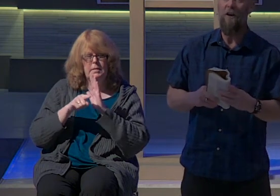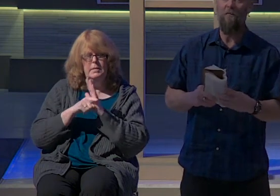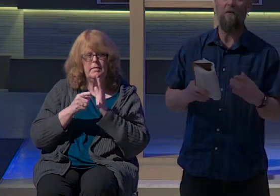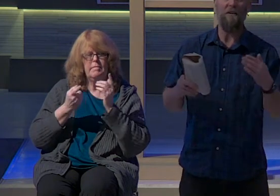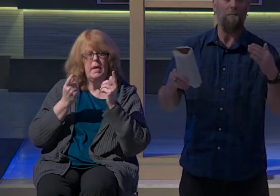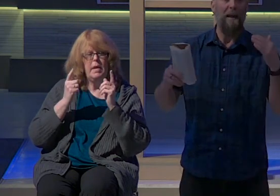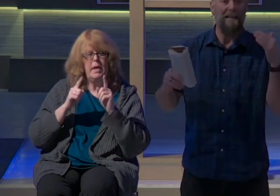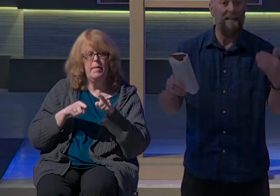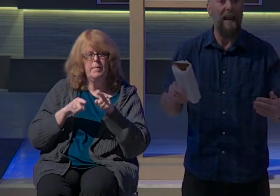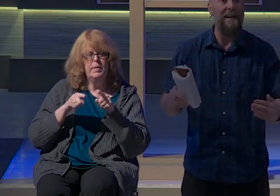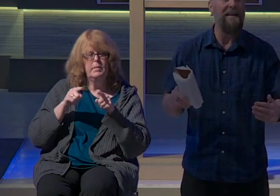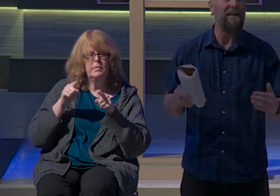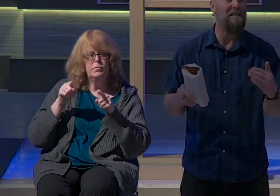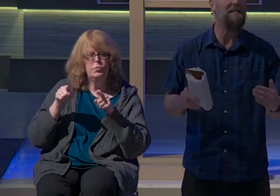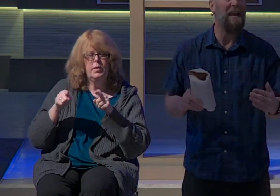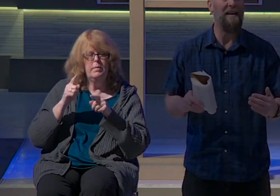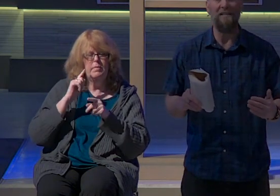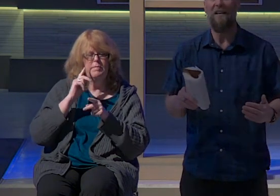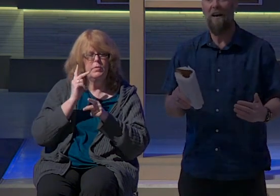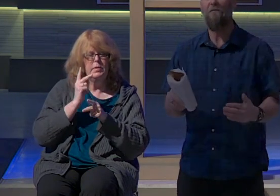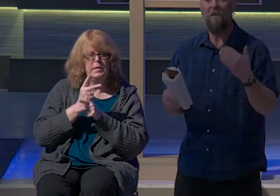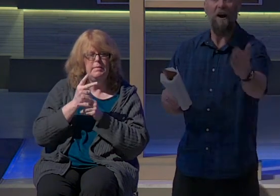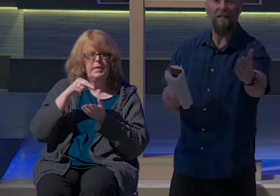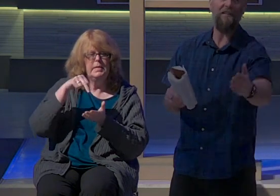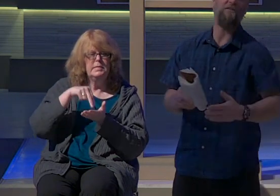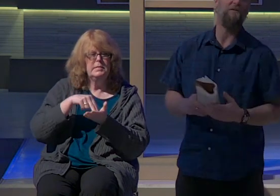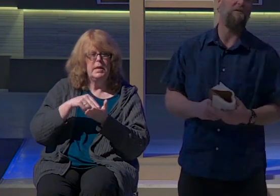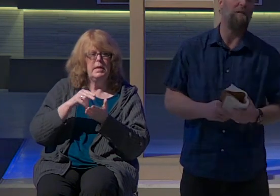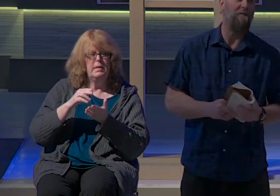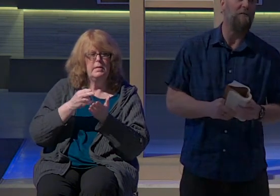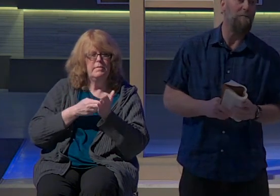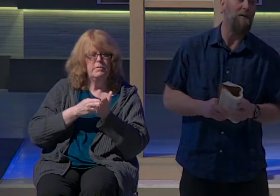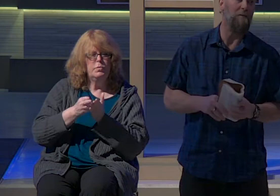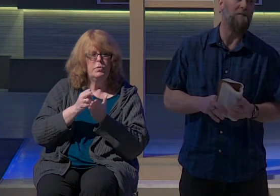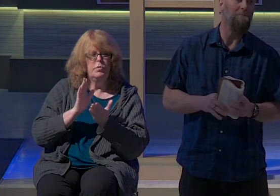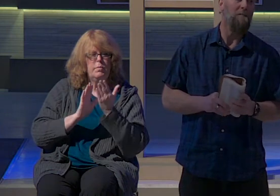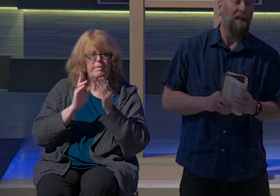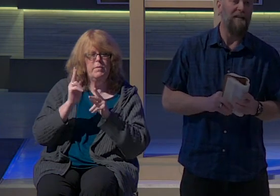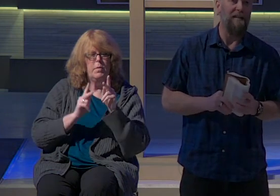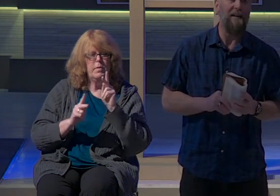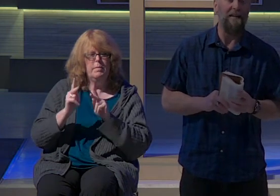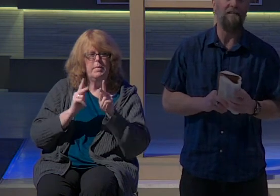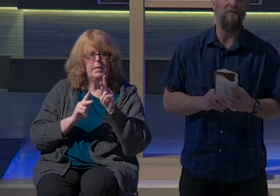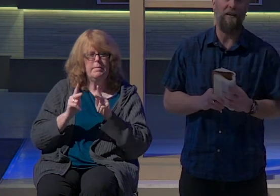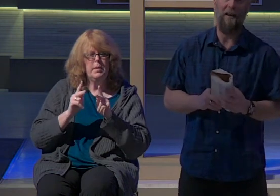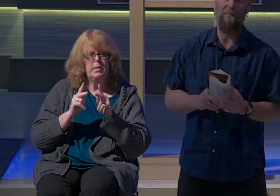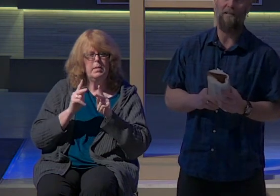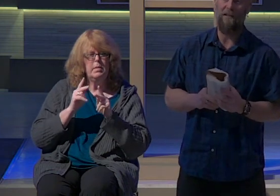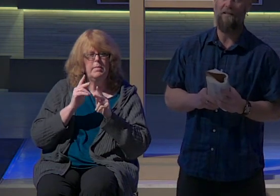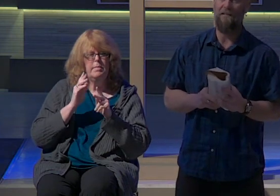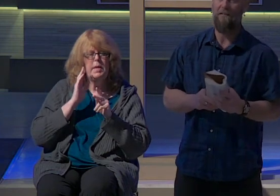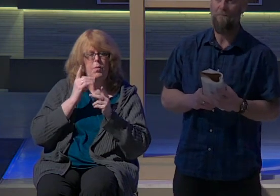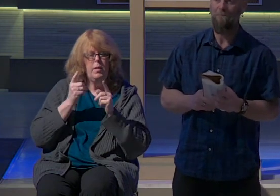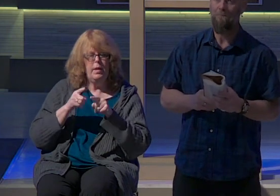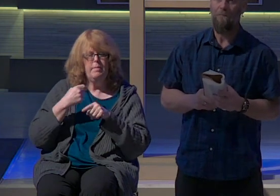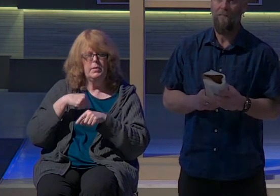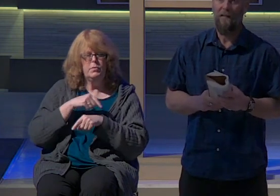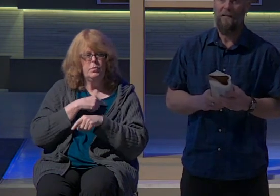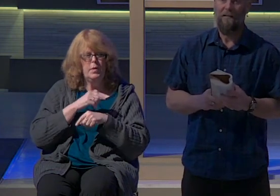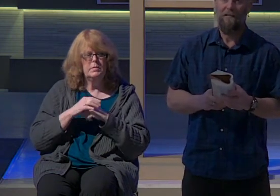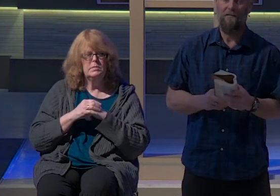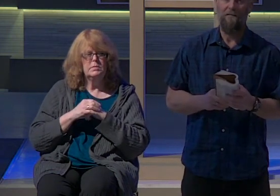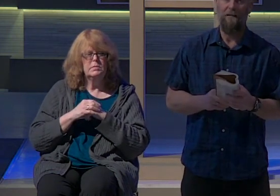him for maintaining a stance of godly truth before the people. That is going to happen to us.